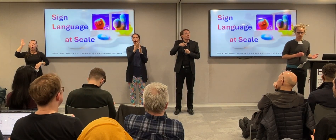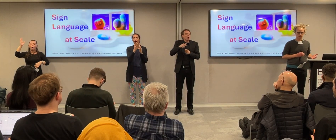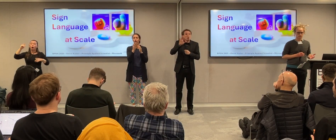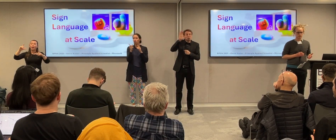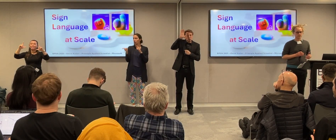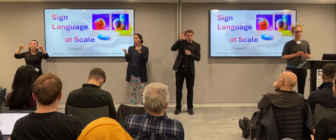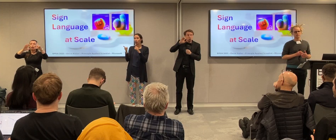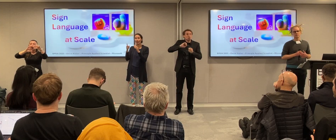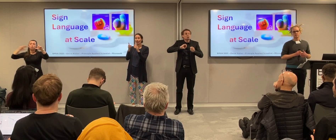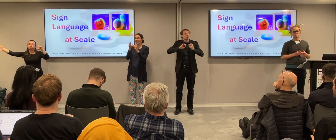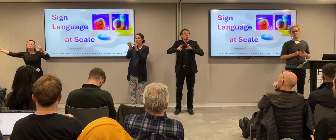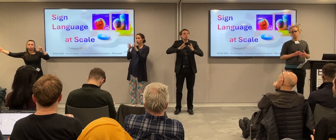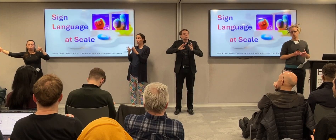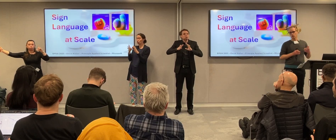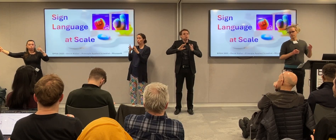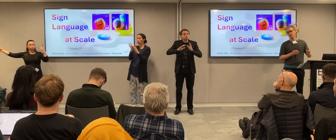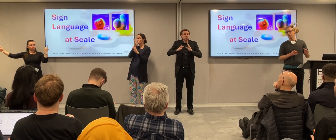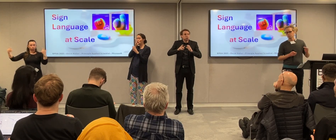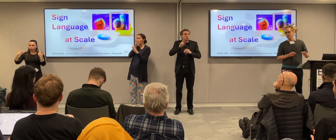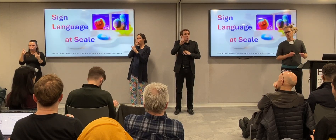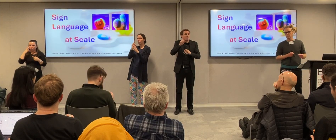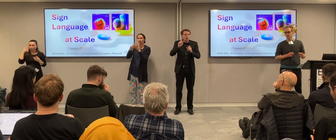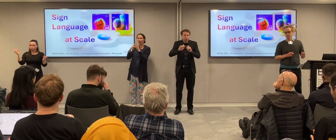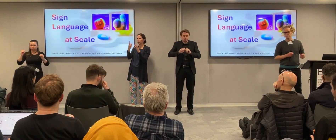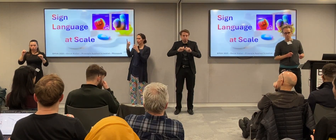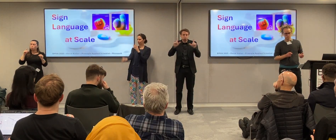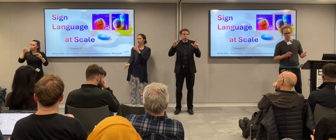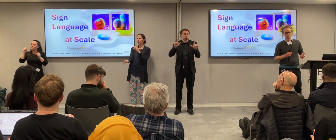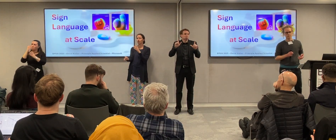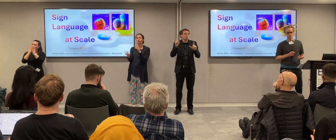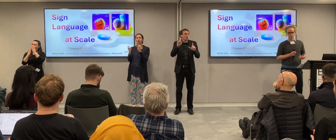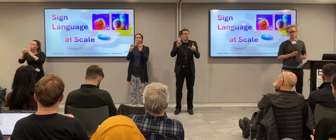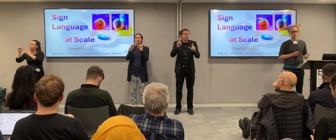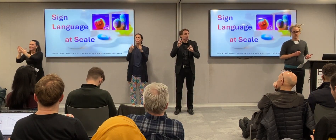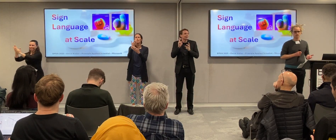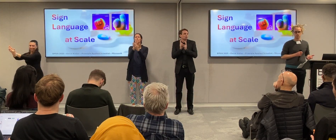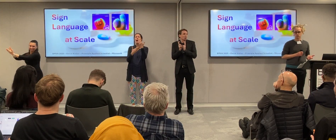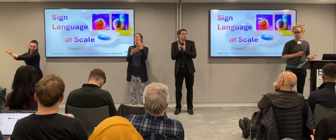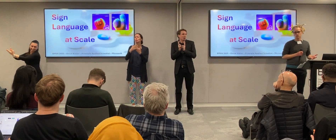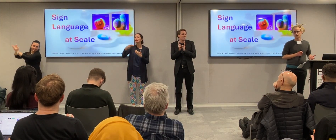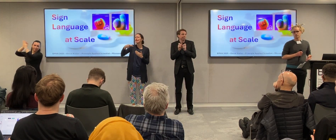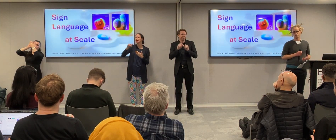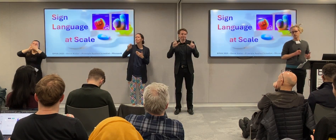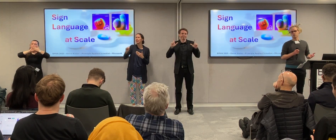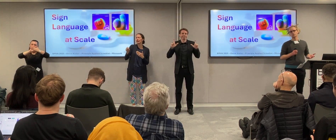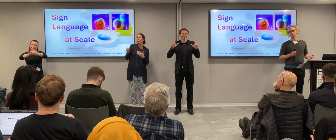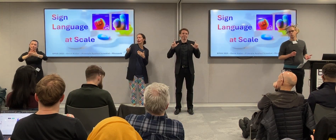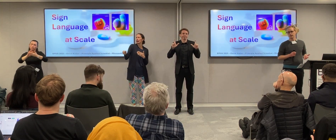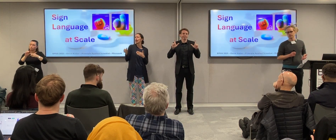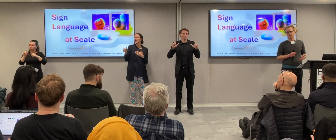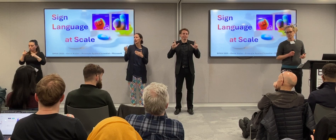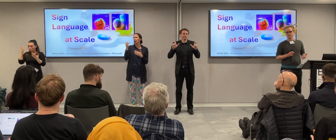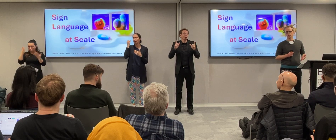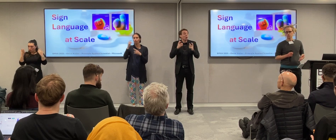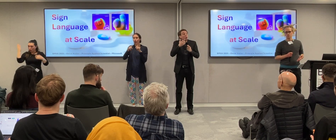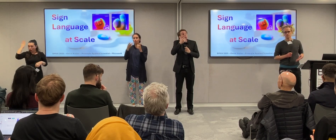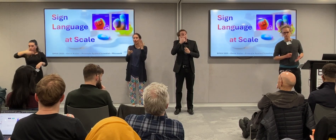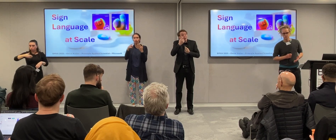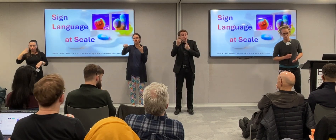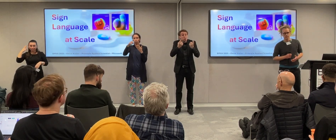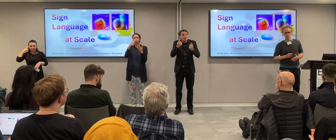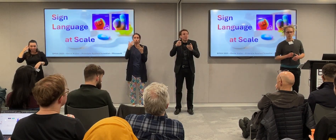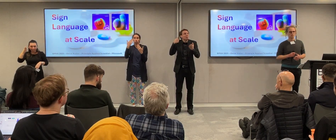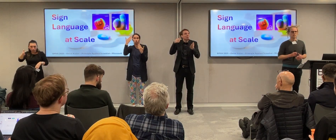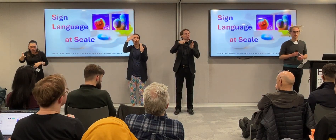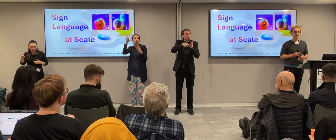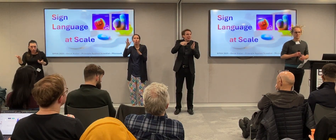the front page, right? You either can manually pin them, I guess that's what many of you do, but if you're not even aware that there is a deaf person